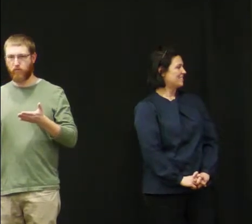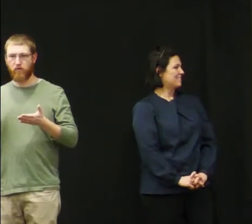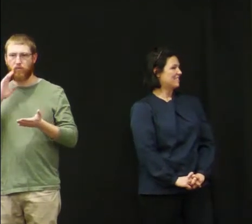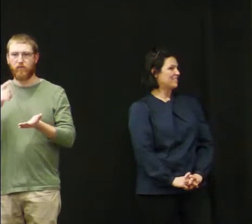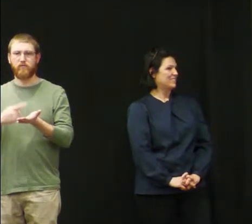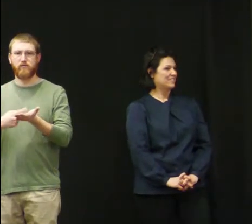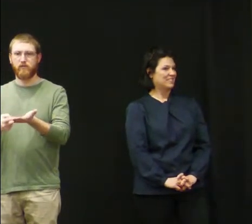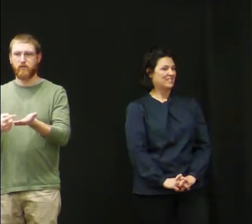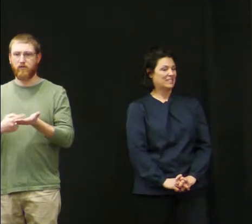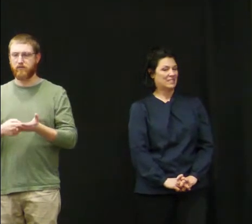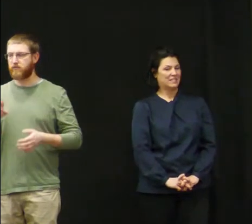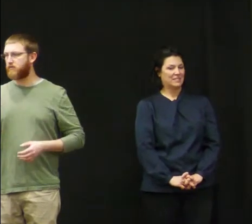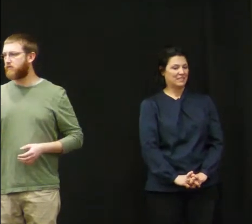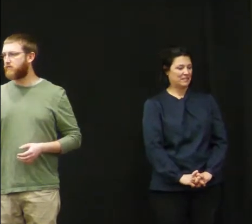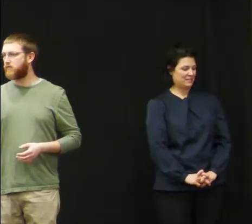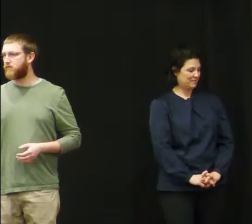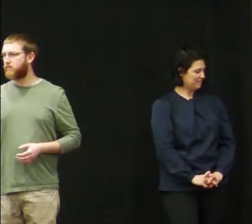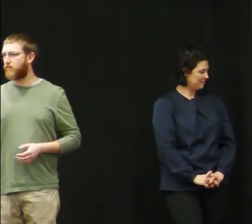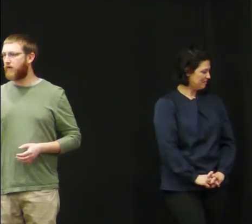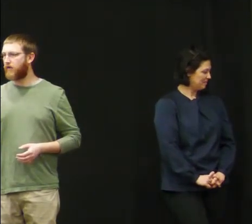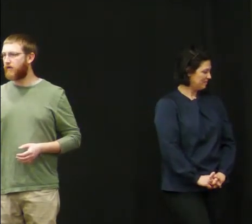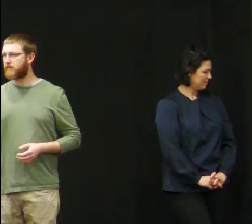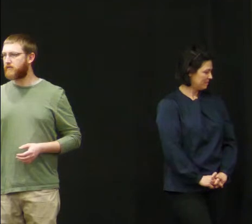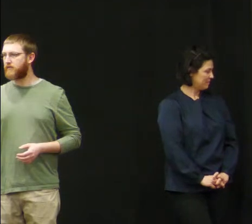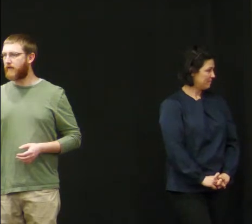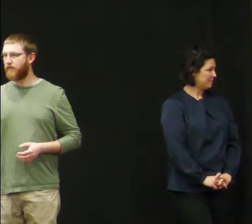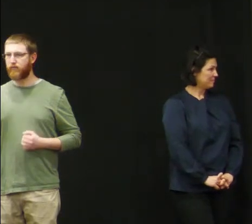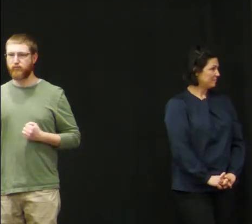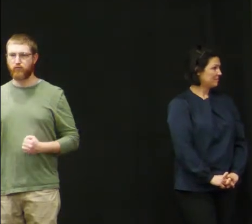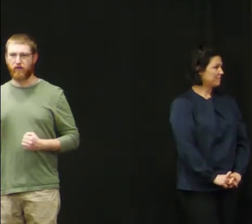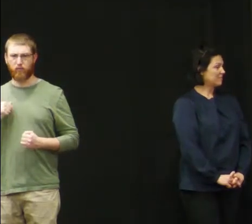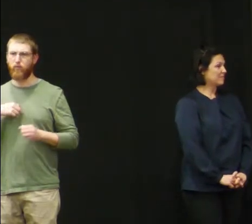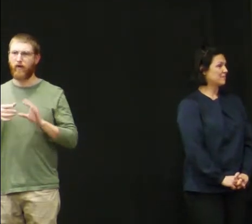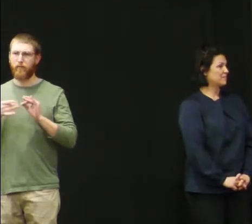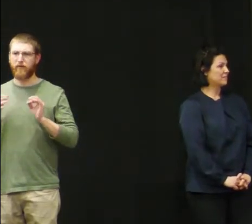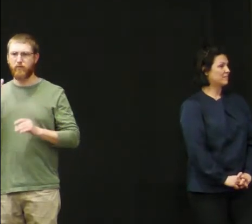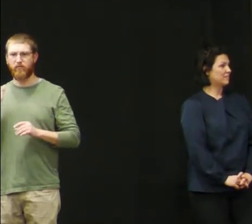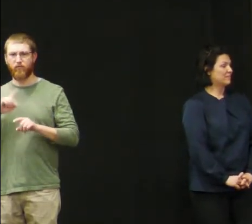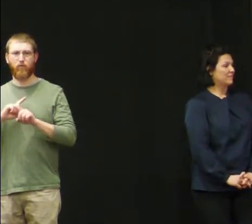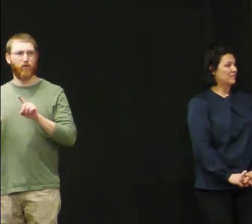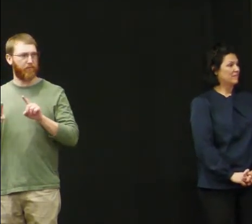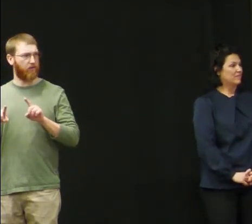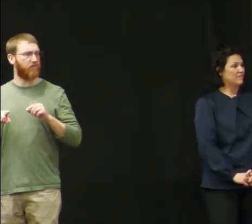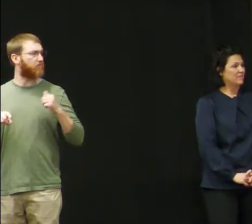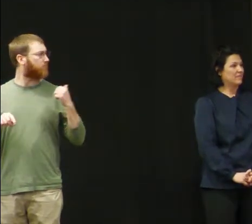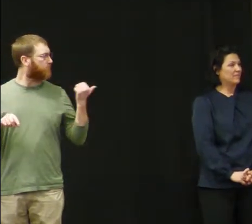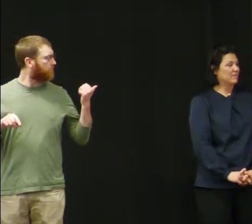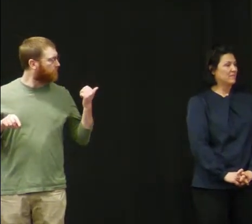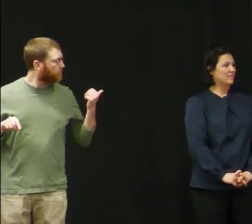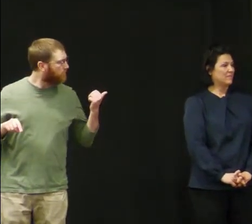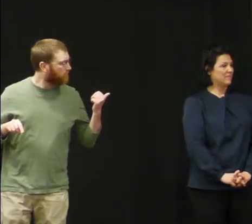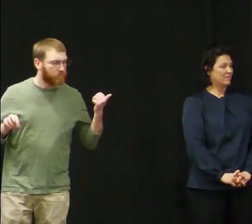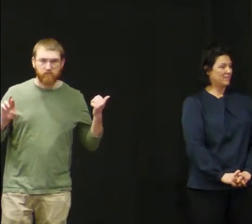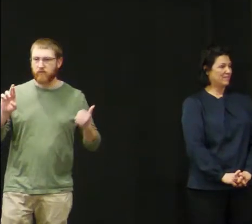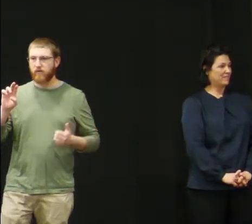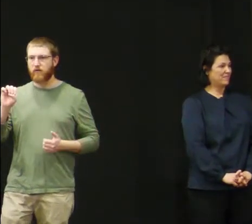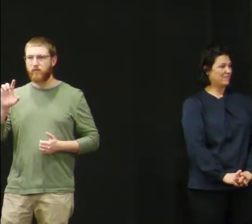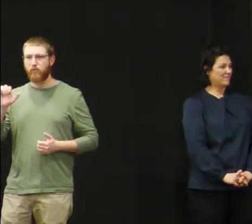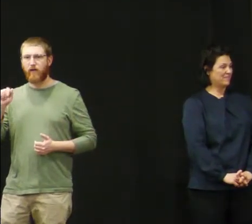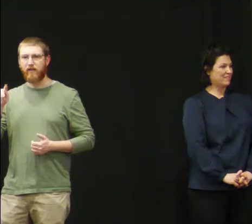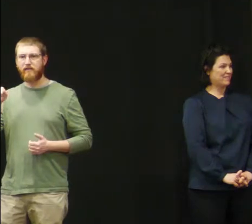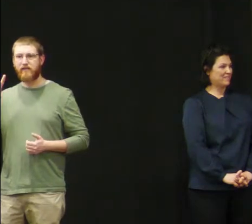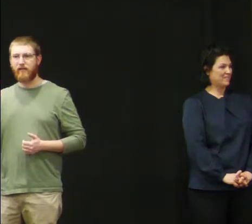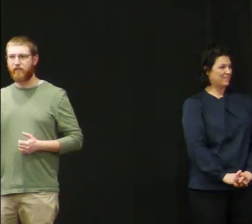talk about relative strength, and we already kind of mentioned that a little while ago. Relative strength is something, well, we talked about it